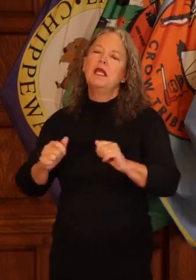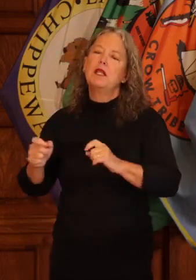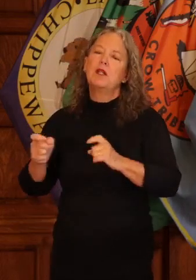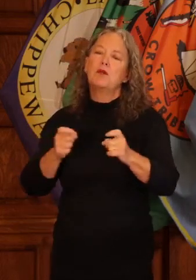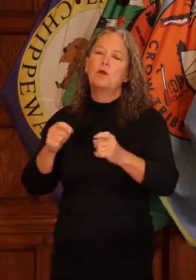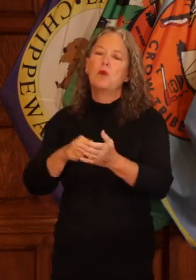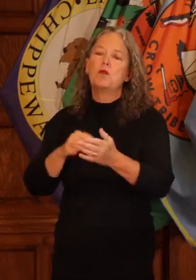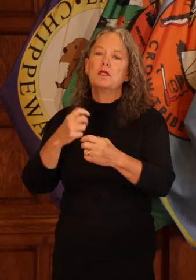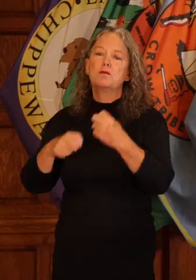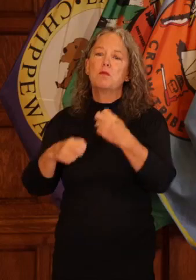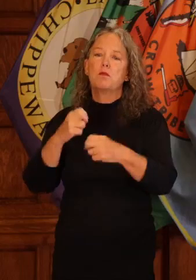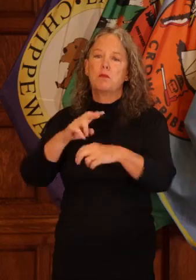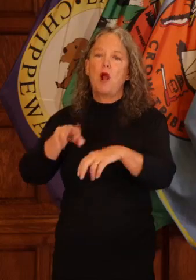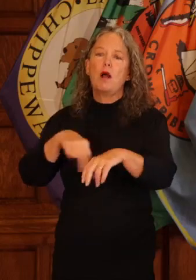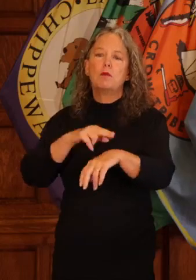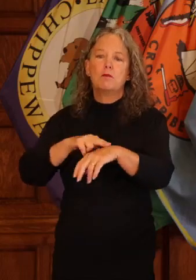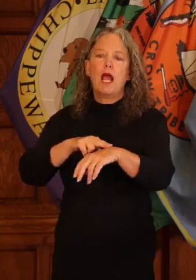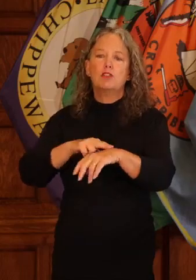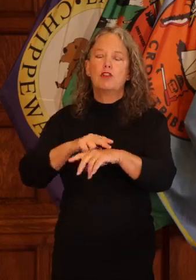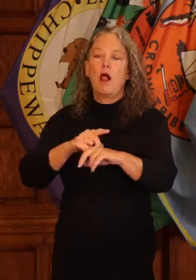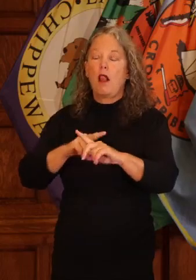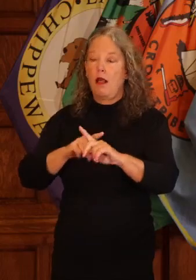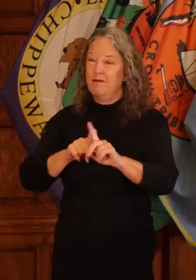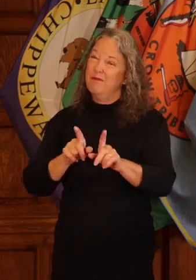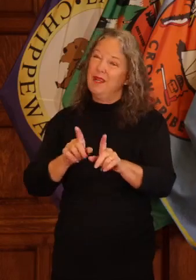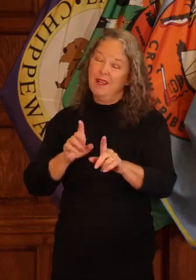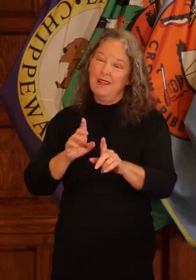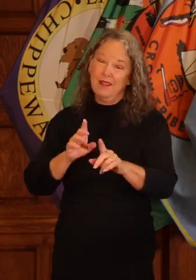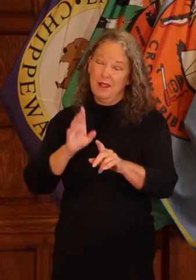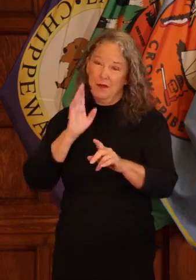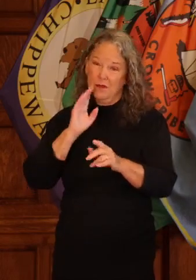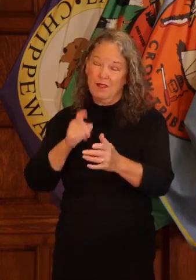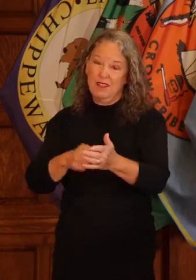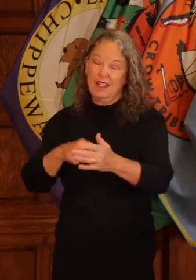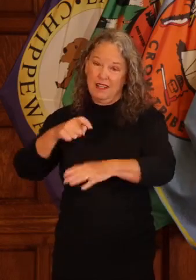not going to happen overnight. It's going to take a while for us to dig ourselves out of this hole.